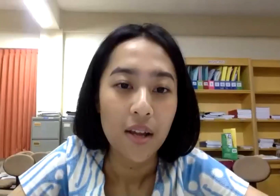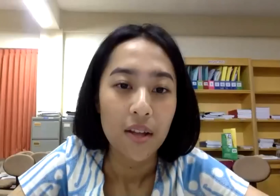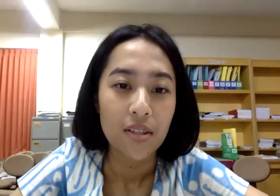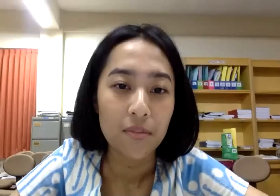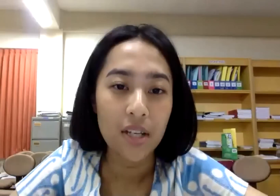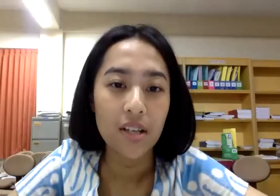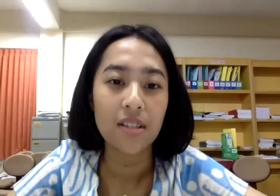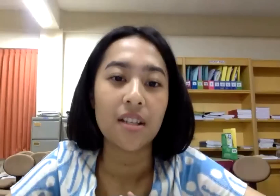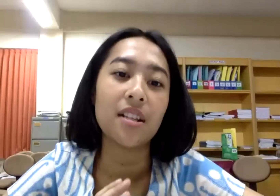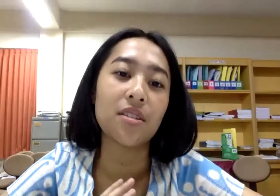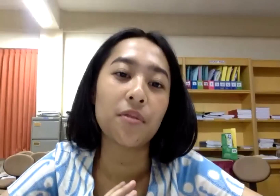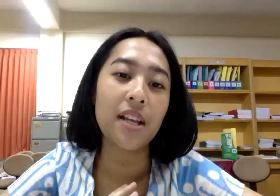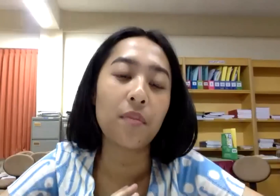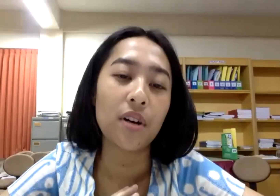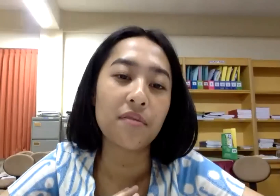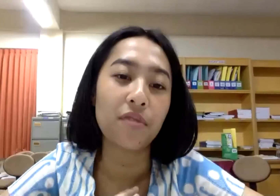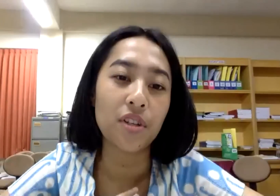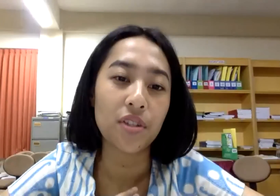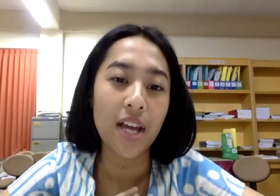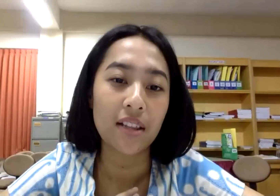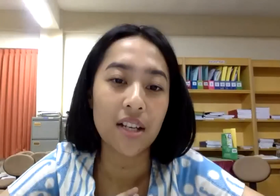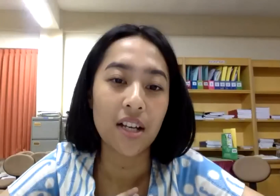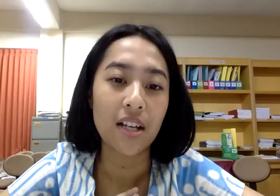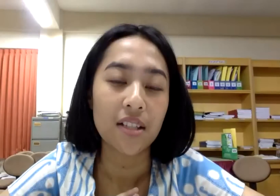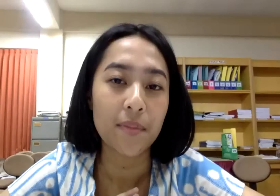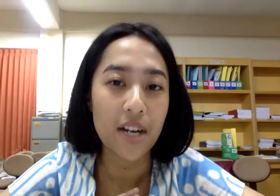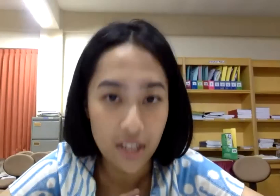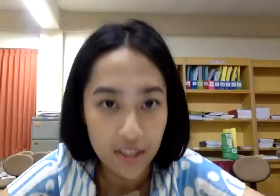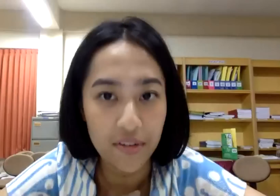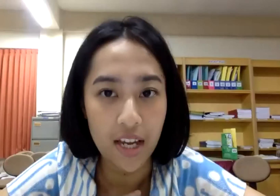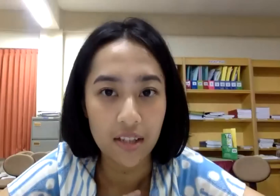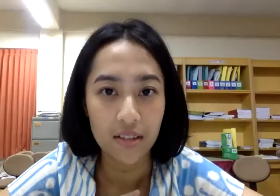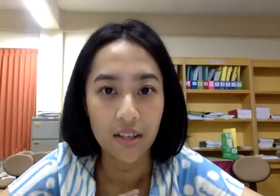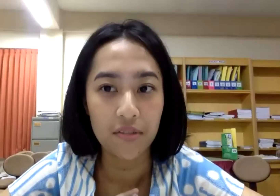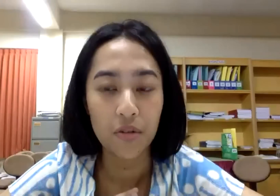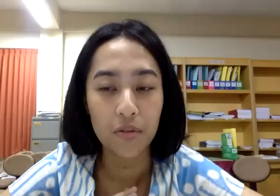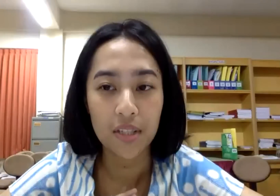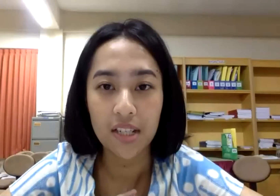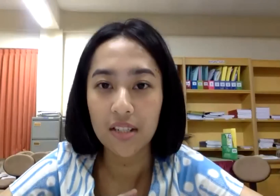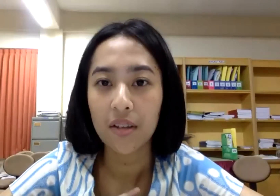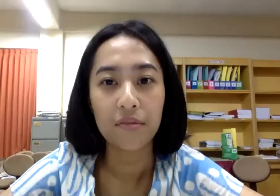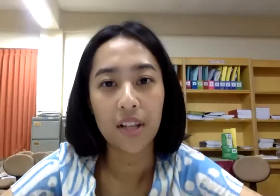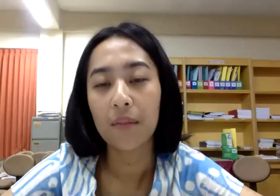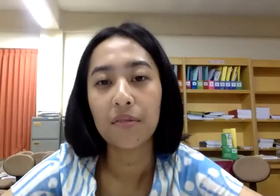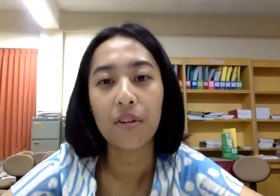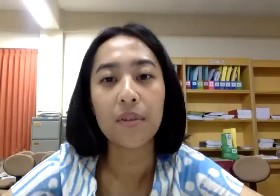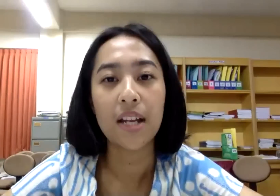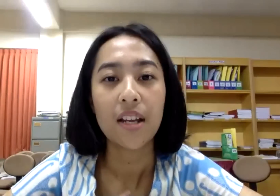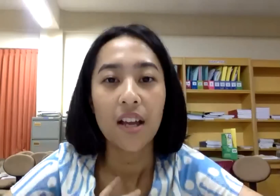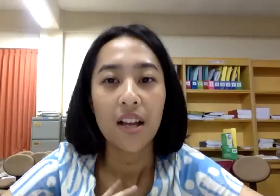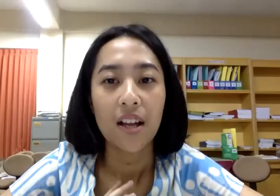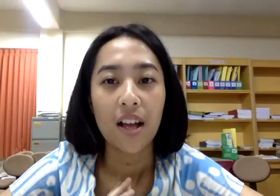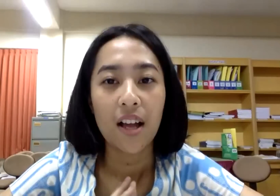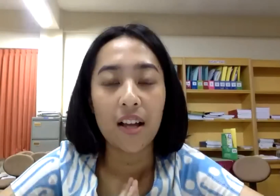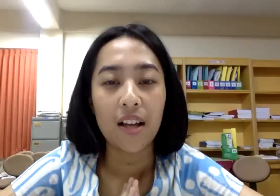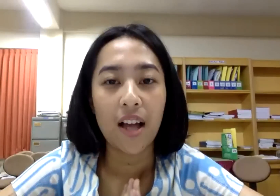form, because it's really important for you to get the seminar certificate. If you didn't fill up the form,